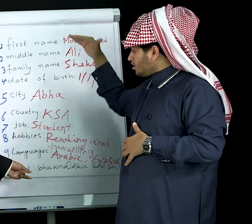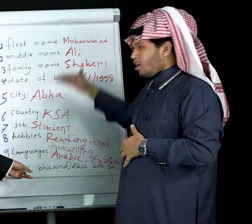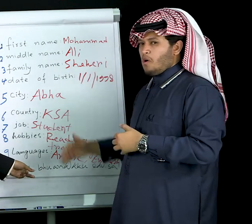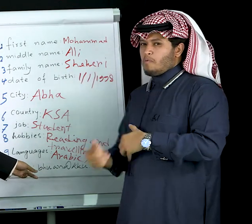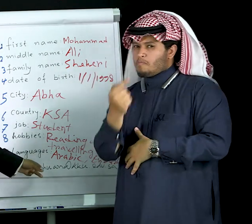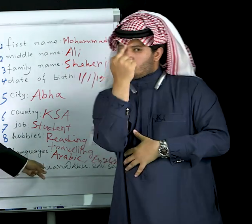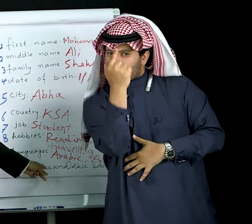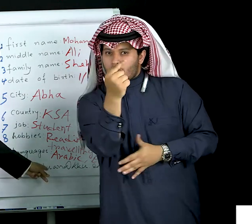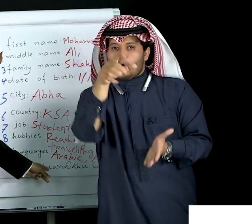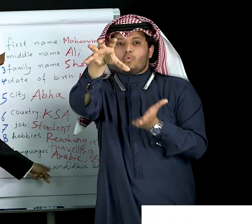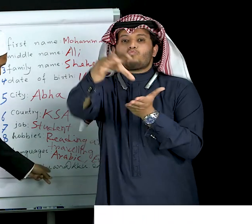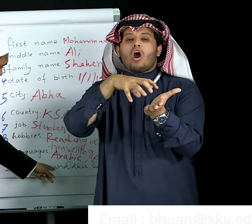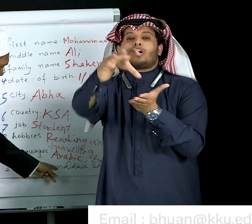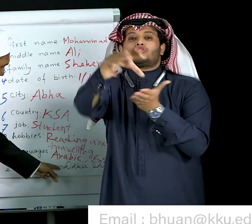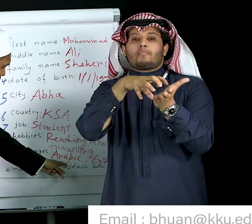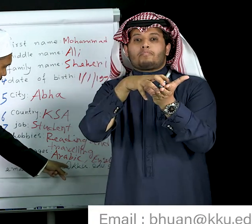My email is